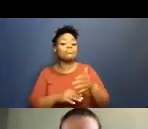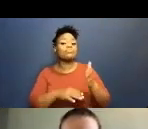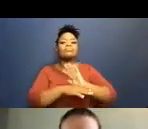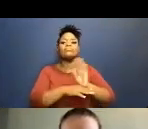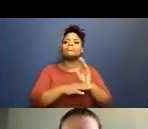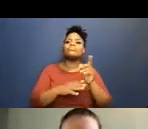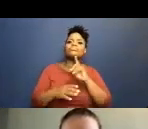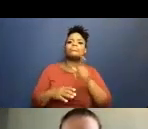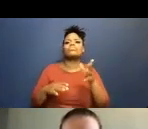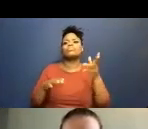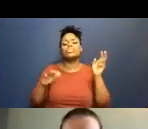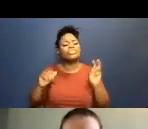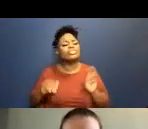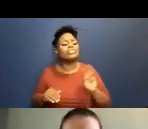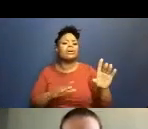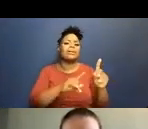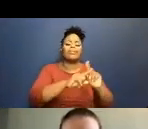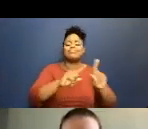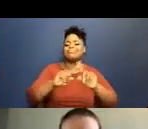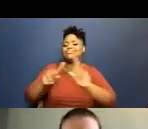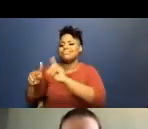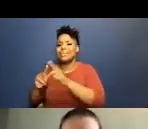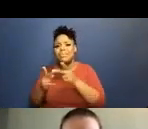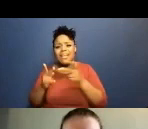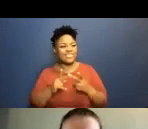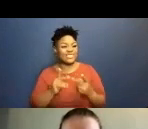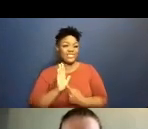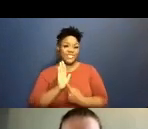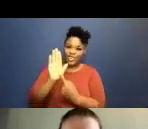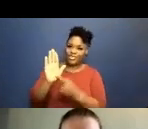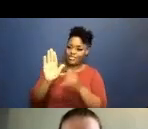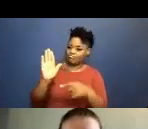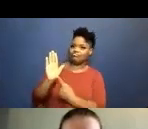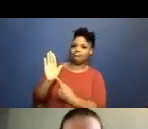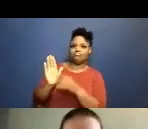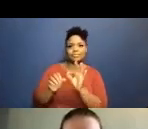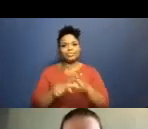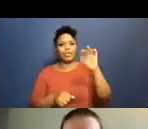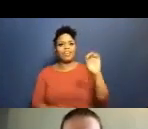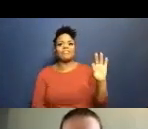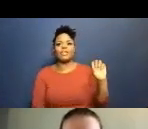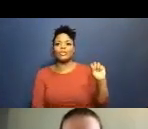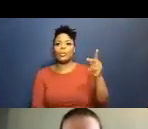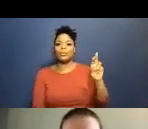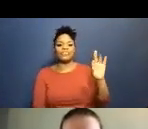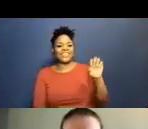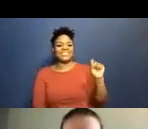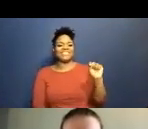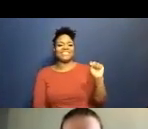all about. Some notes before we start. Next slide, please. For stream text captioning, please